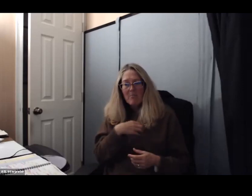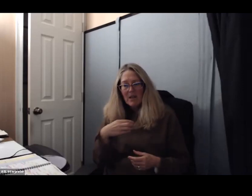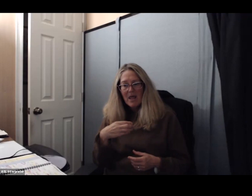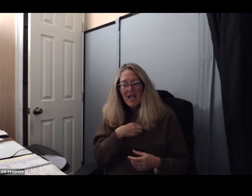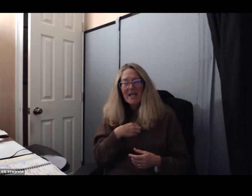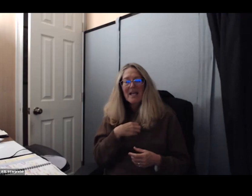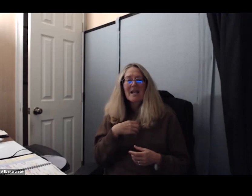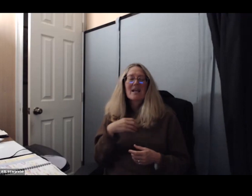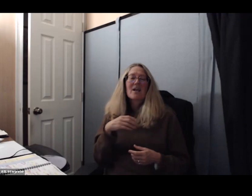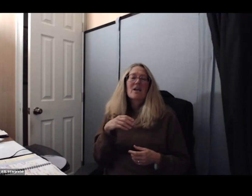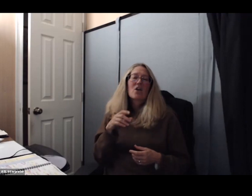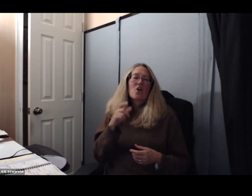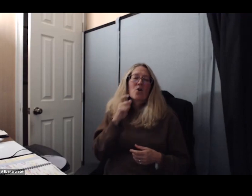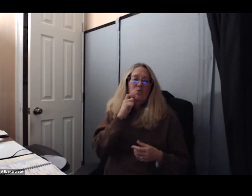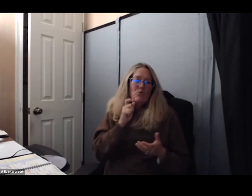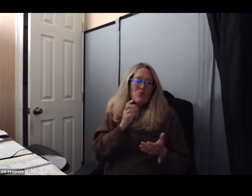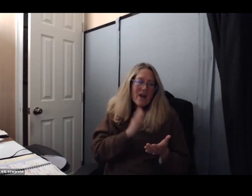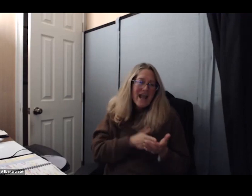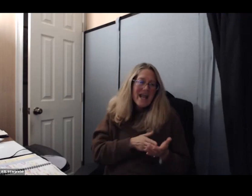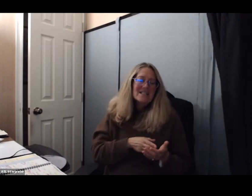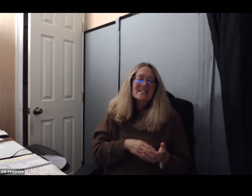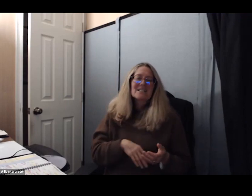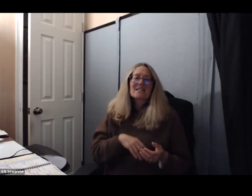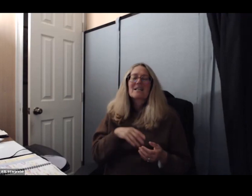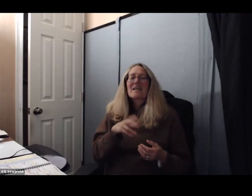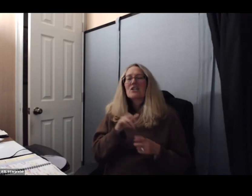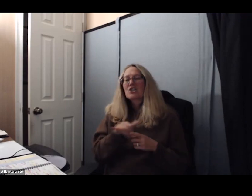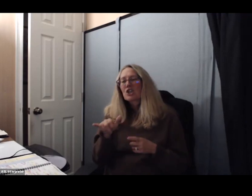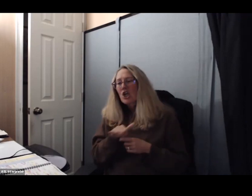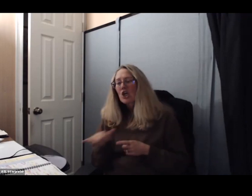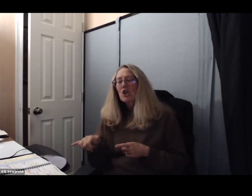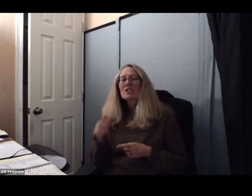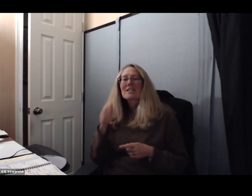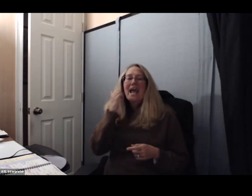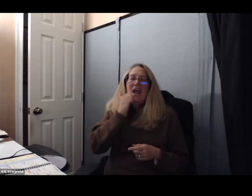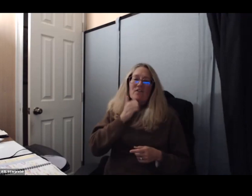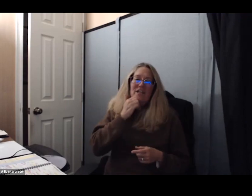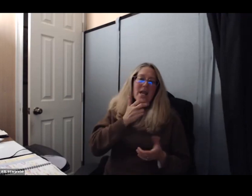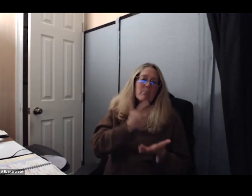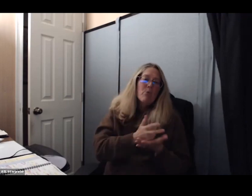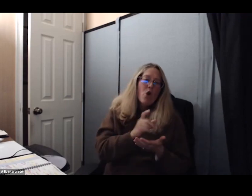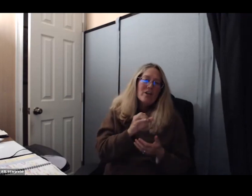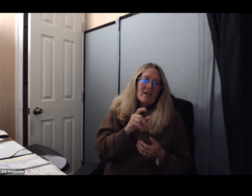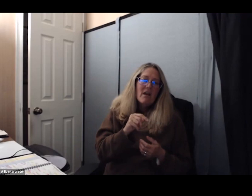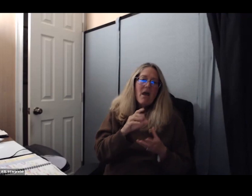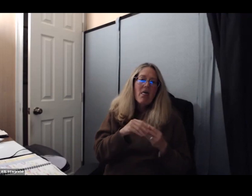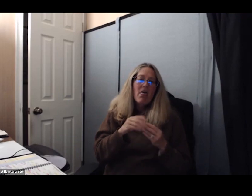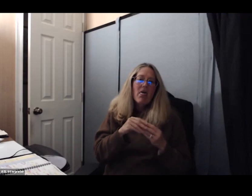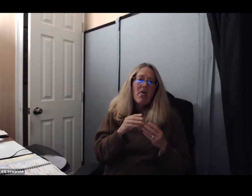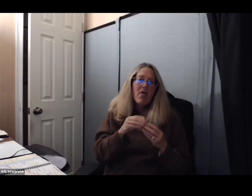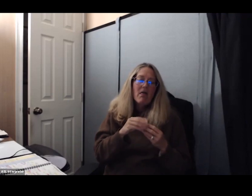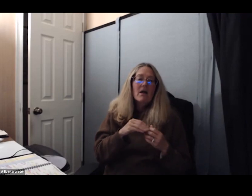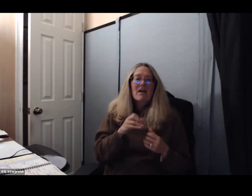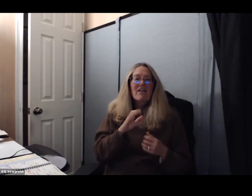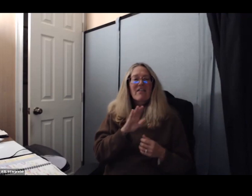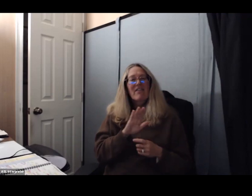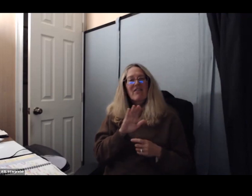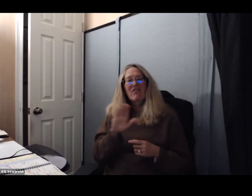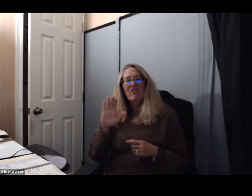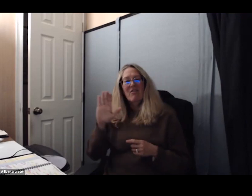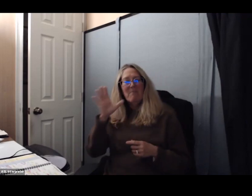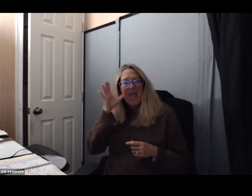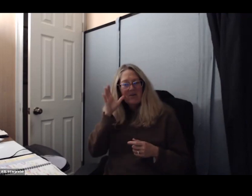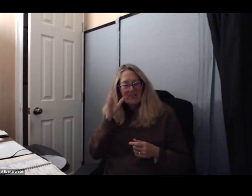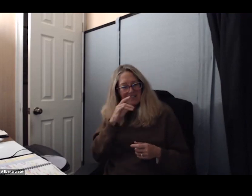racial slurs thrown at other kids every day just while waiting in the parking lot to pick up their kids. So why